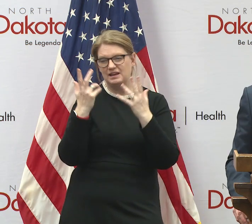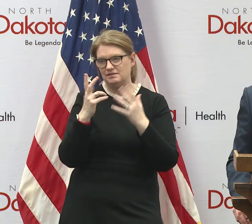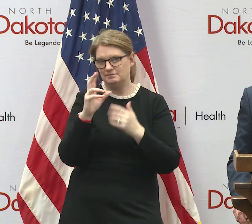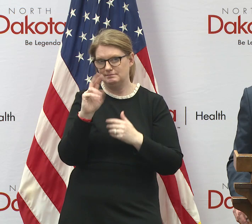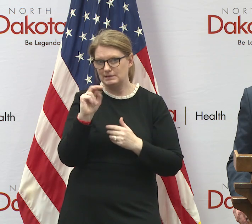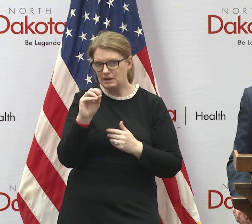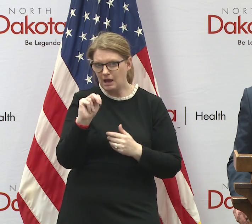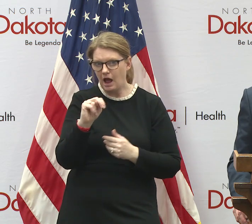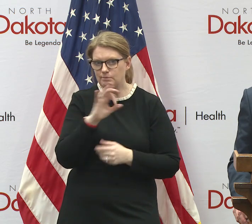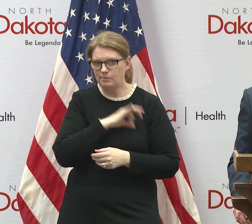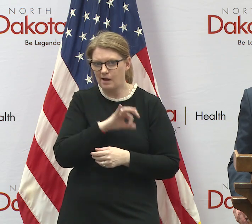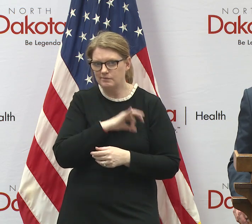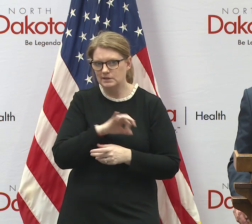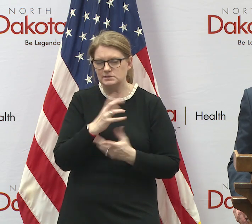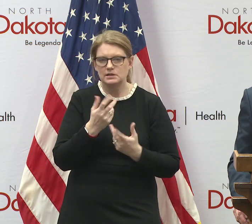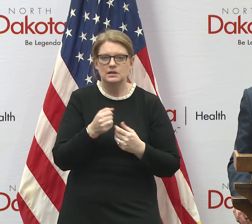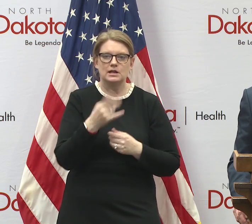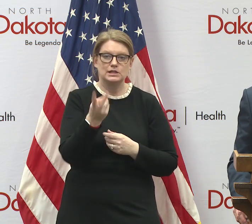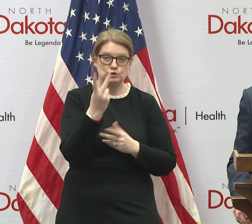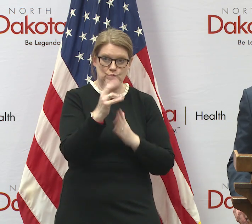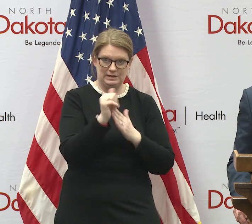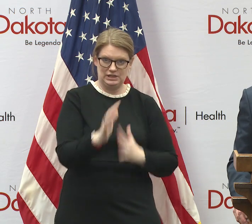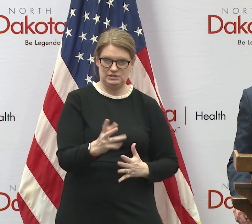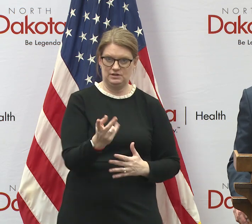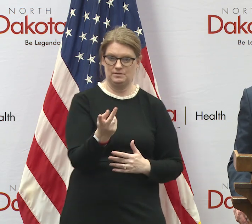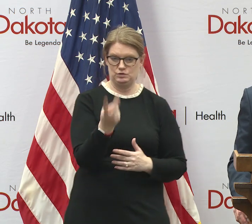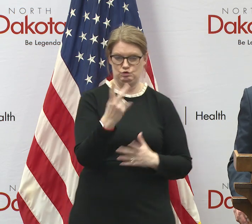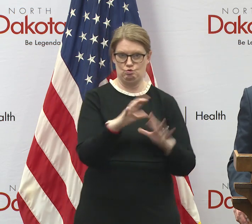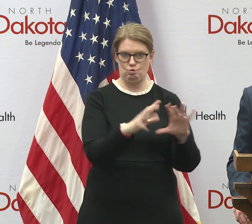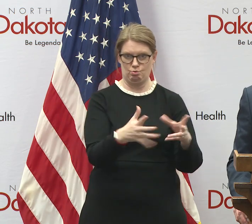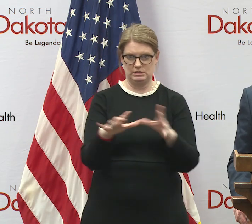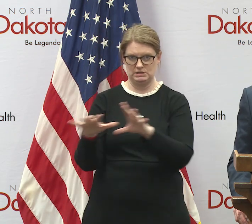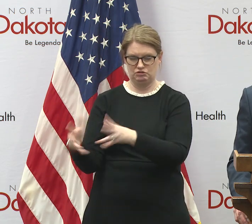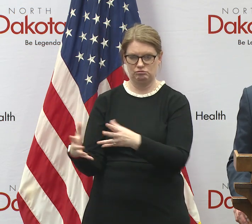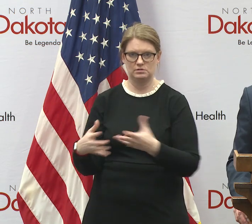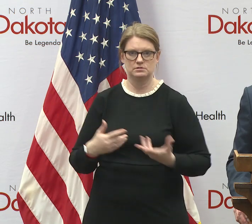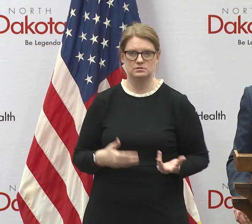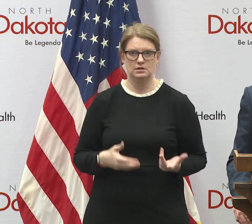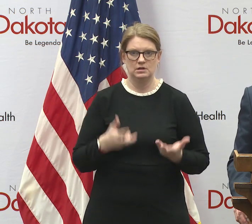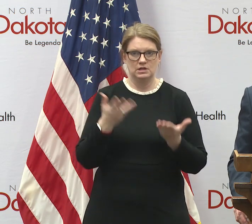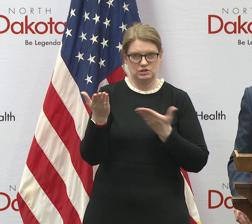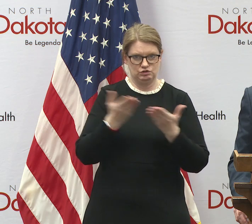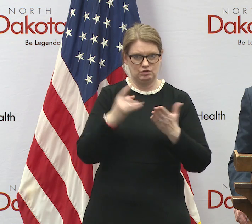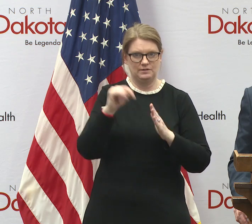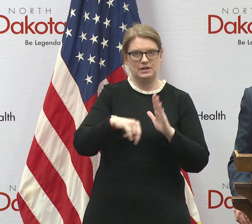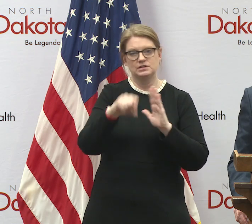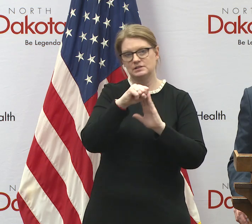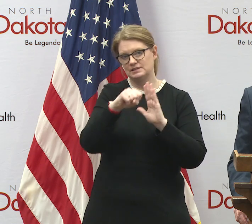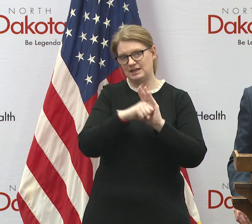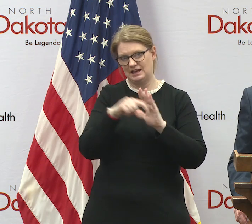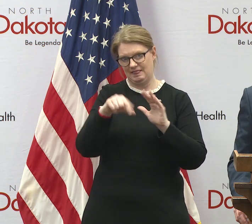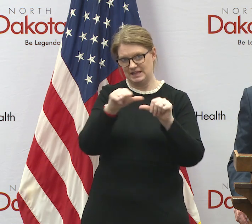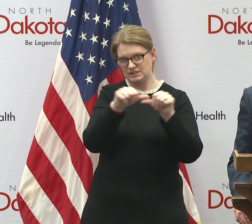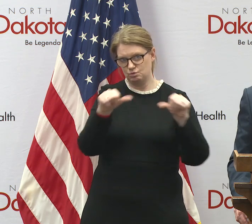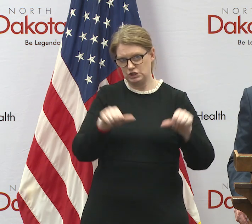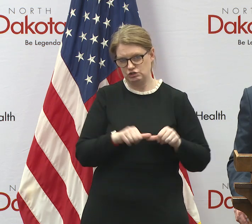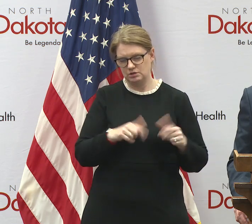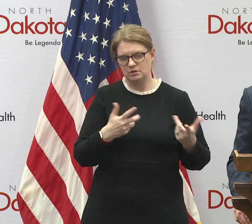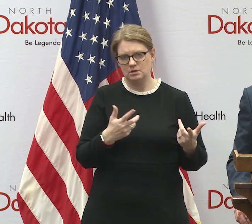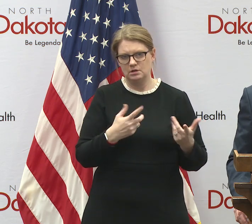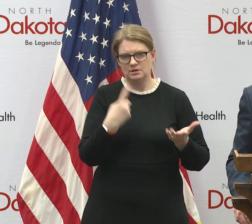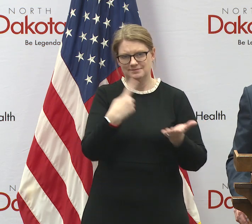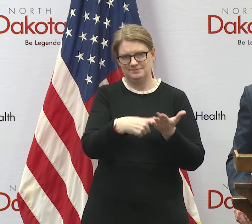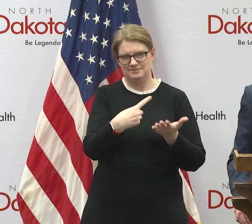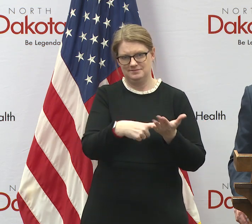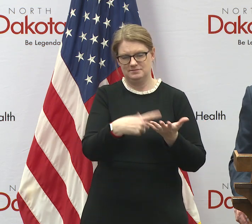great capability. We've got two leaders here from two organizations that serve our state and the region. And they're here to